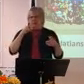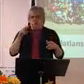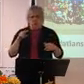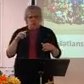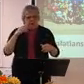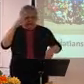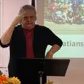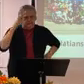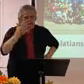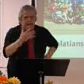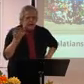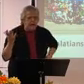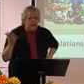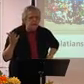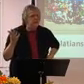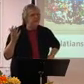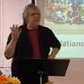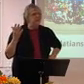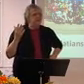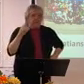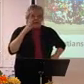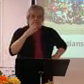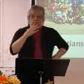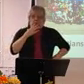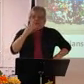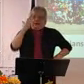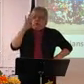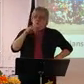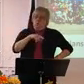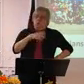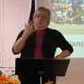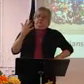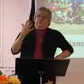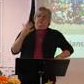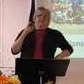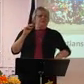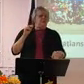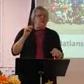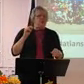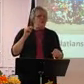that coming. I didn't know that was going to happen. No.